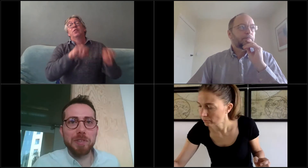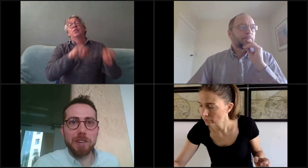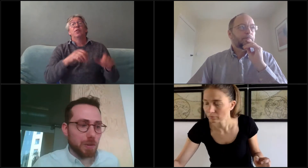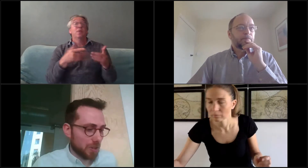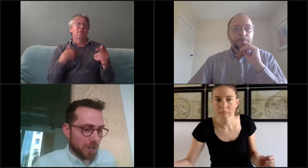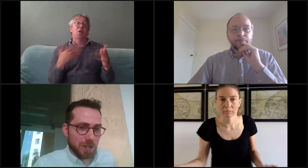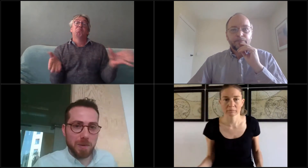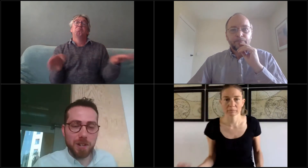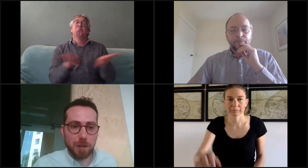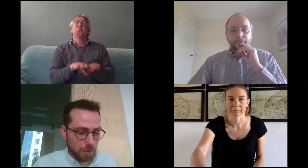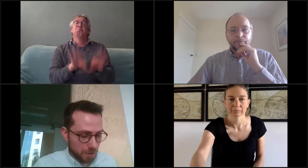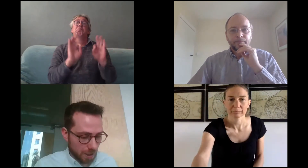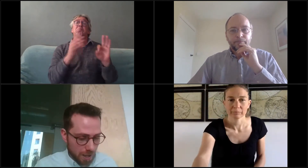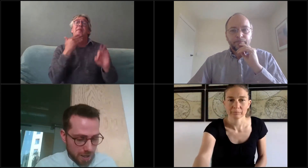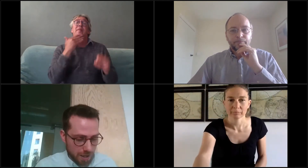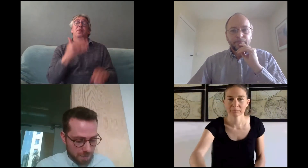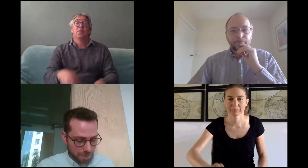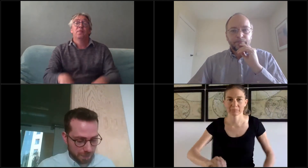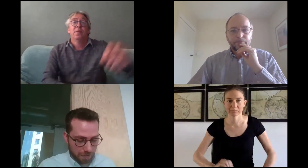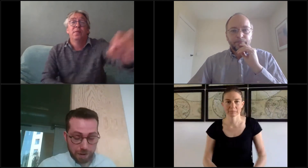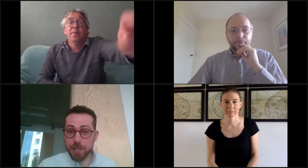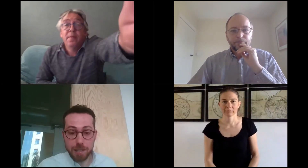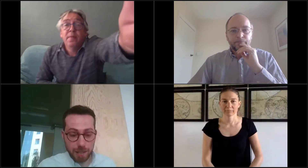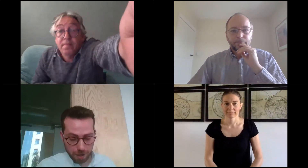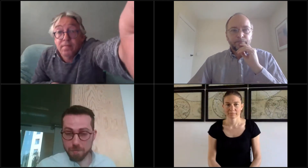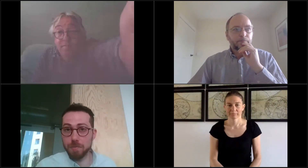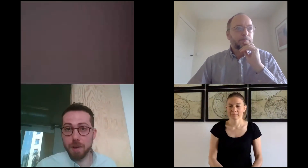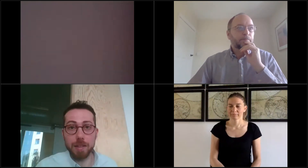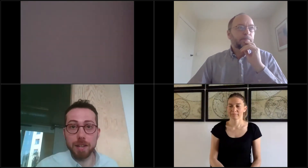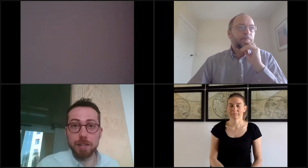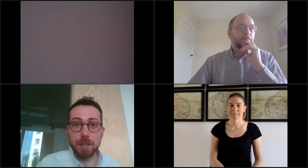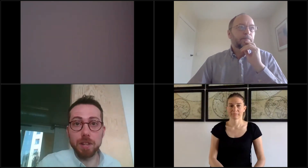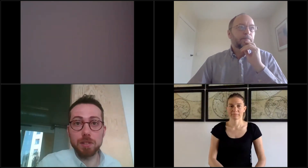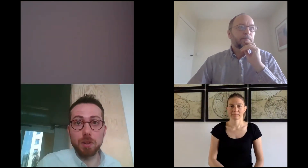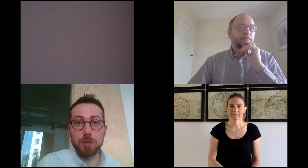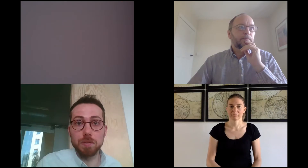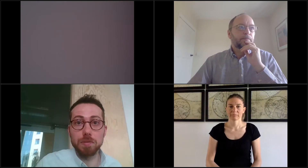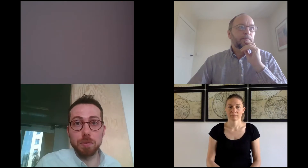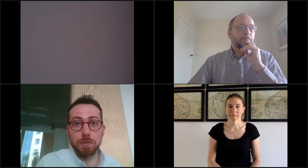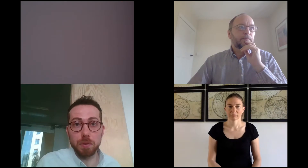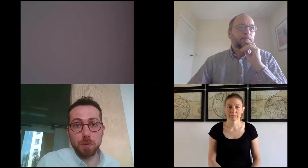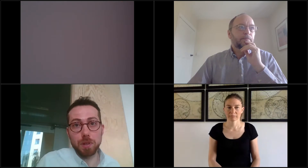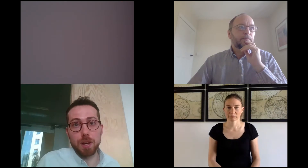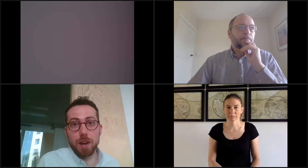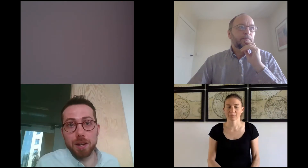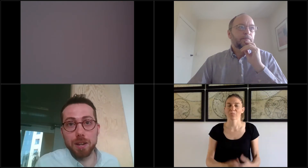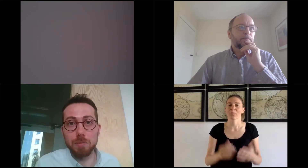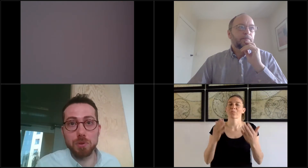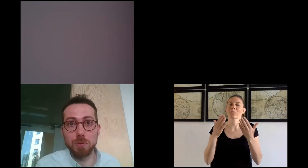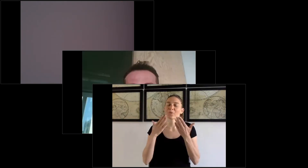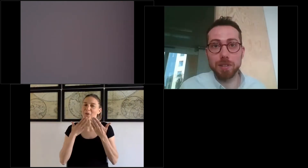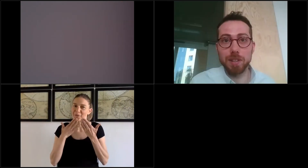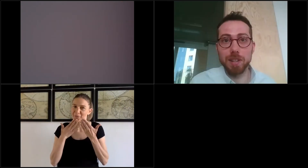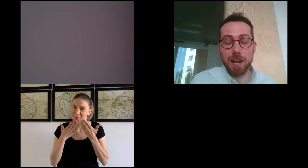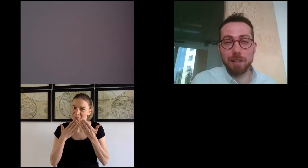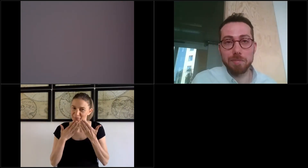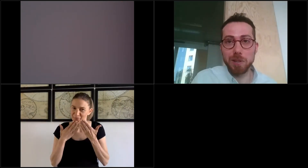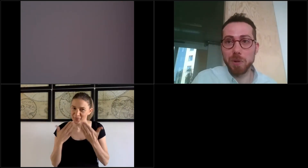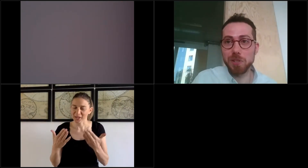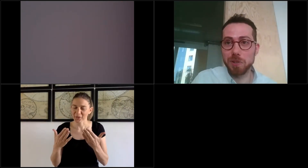Thank you very much, Mark. That was very detailed. I think it's given us a lot of food for thought. I'm sure